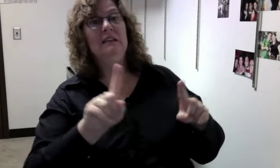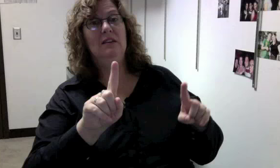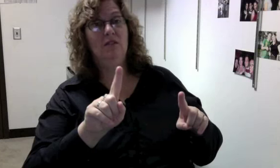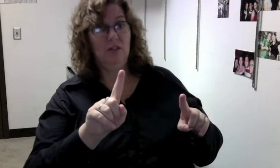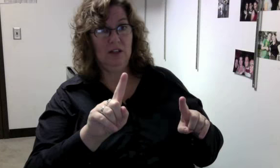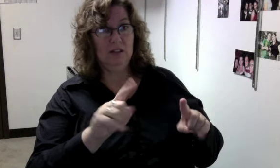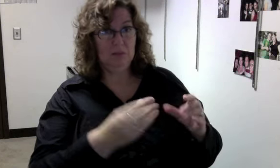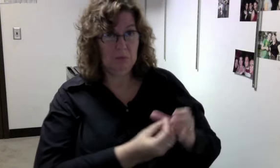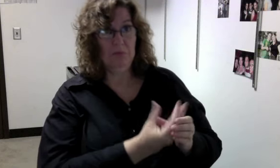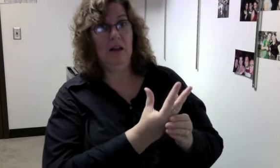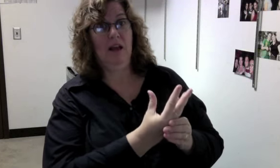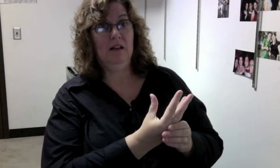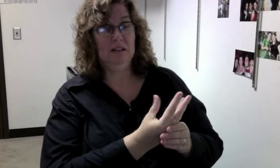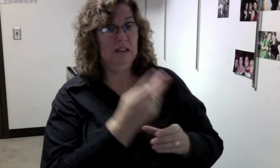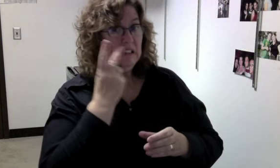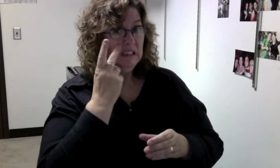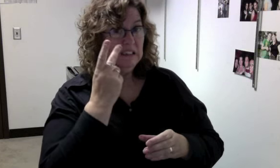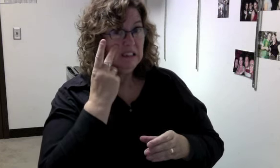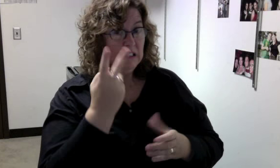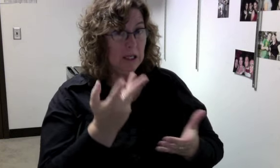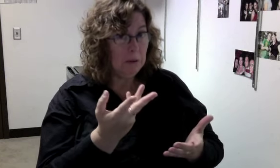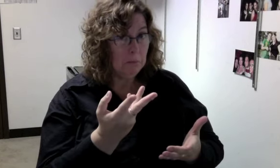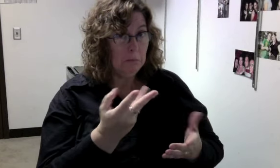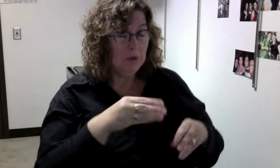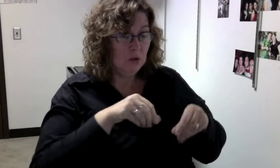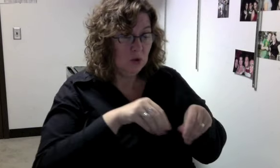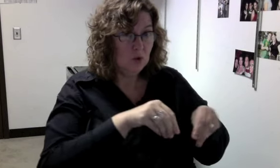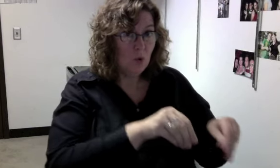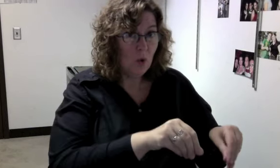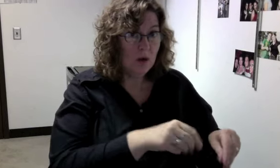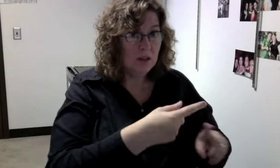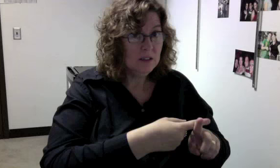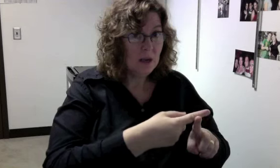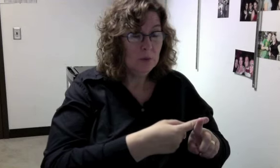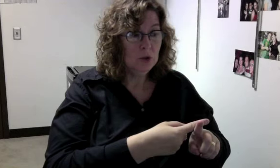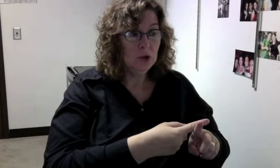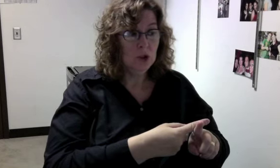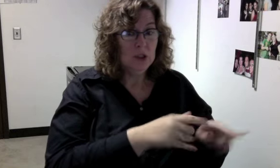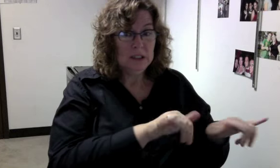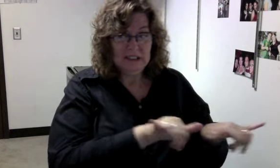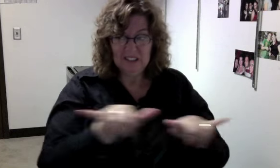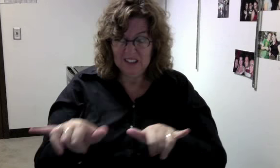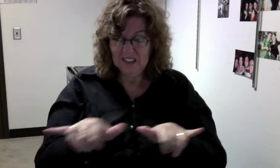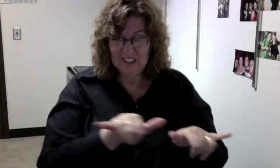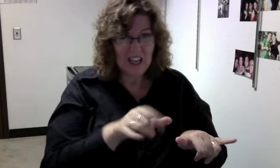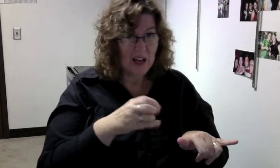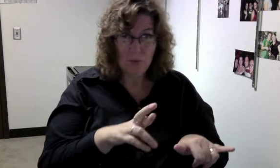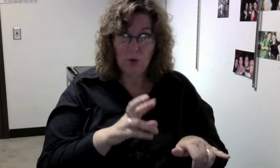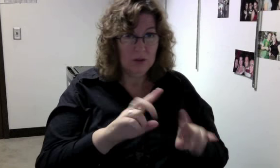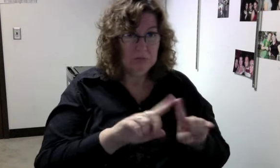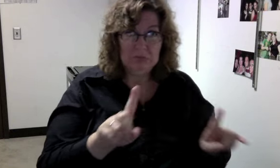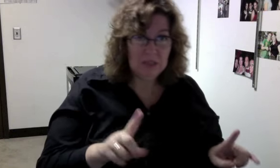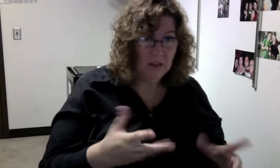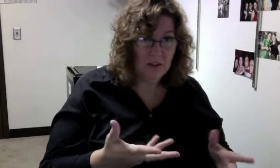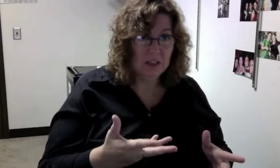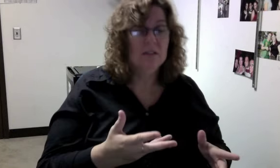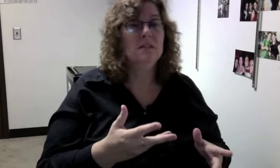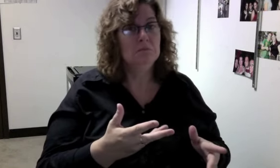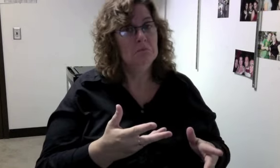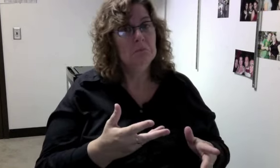that. And so you'll have an idea based on what they did. What will happen? What temperature may be the optimum for plant